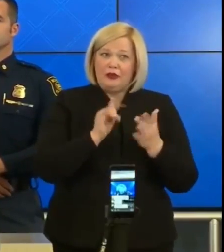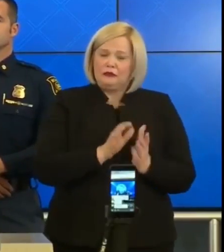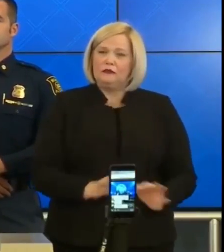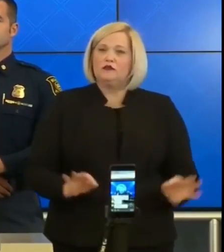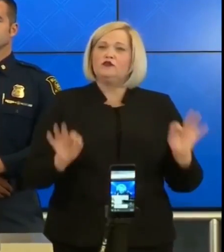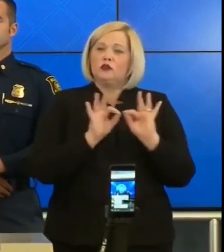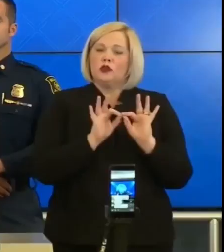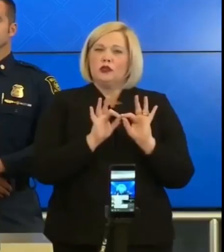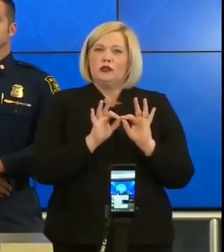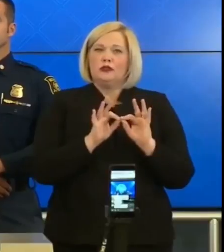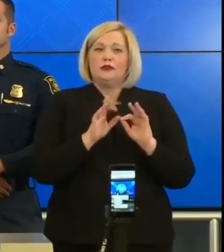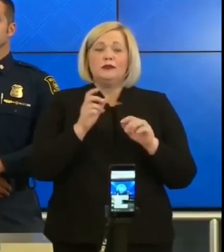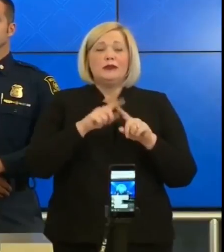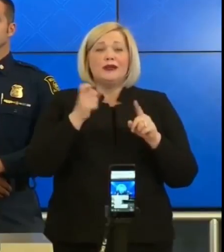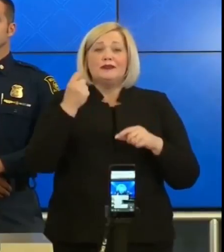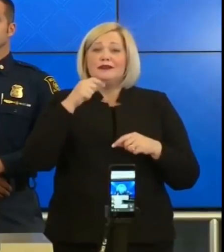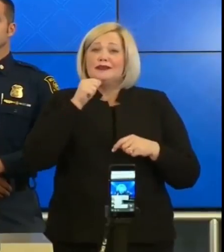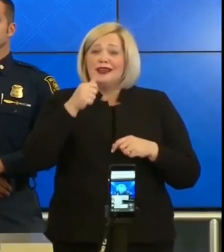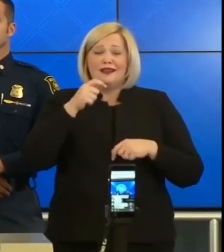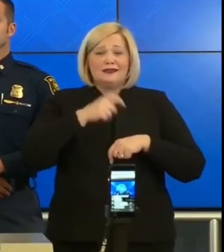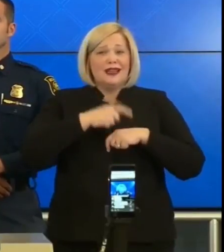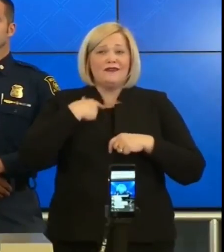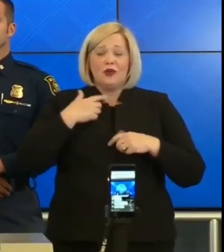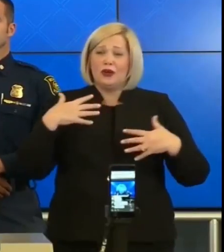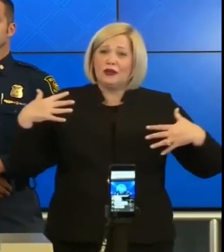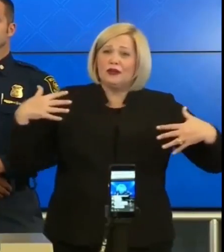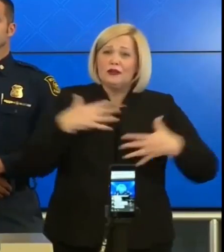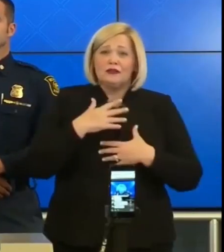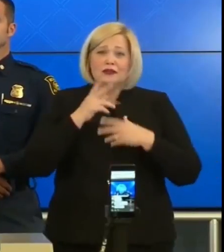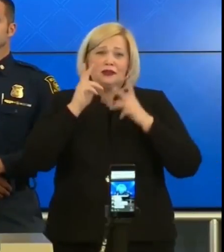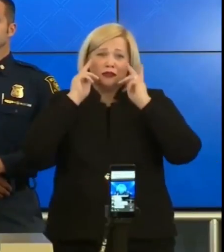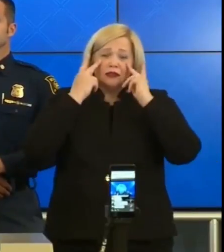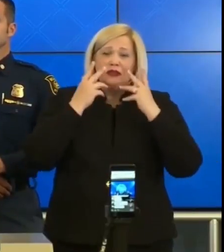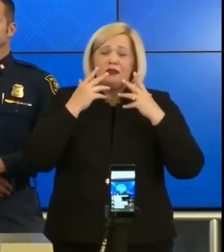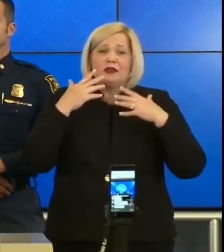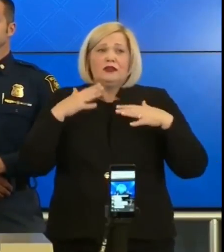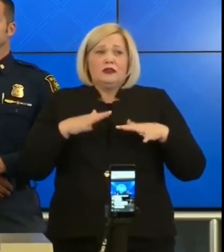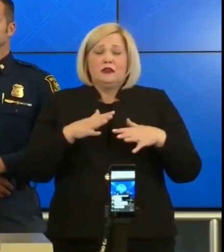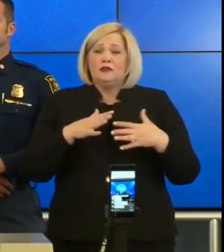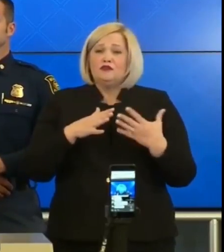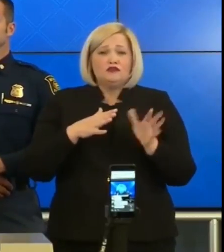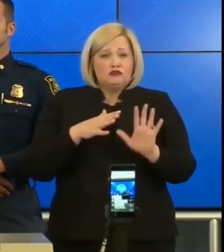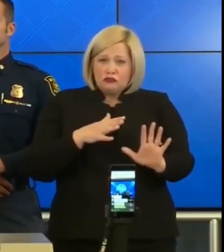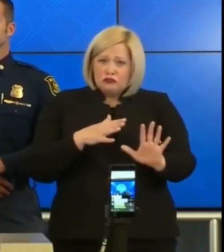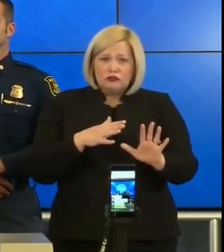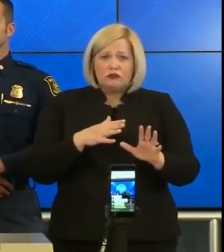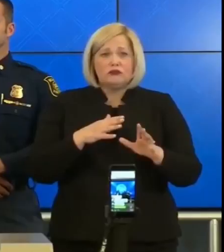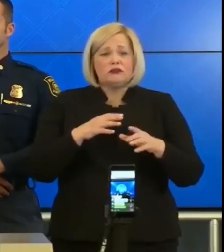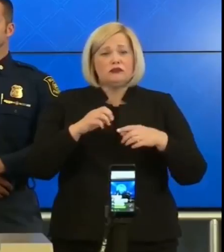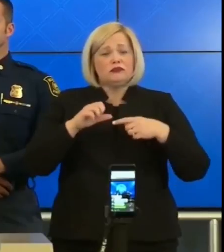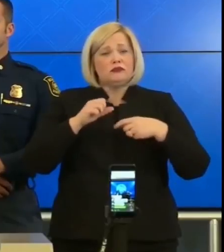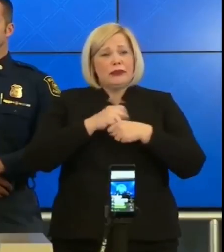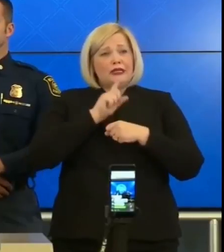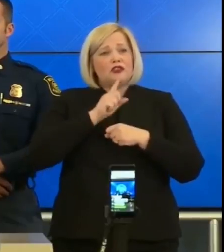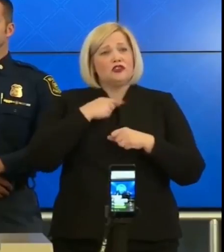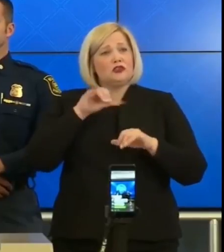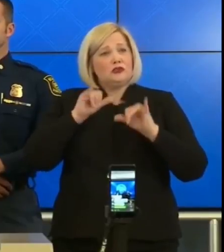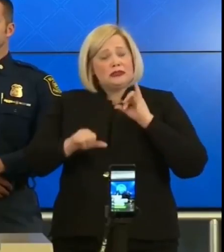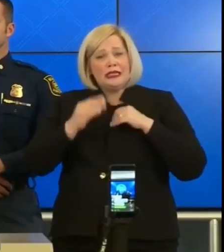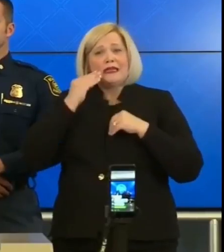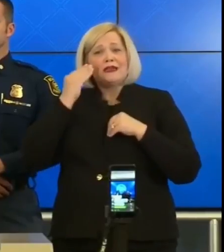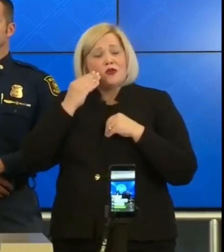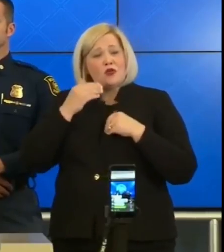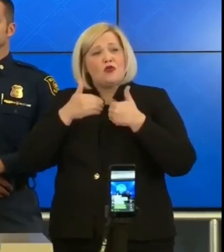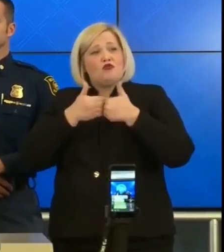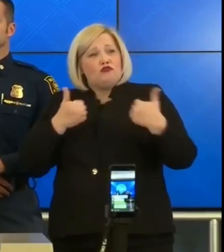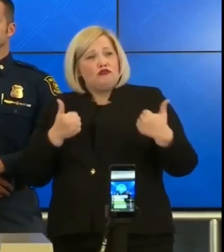prepare. It's not time to panic. It's time to be thoughtful about how you can practice the social distancing that we're